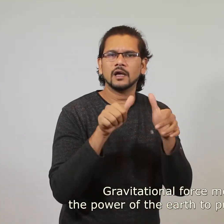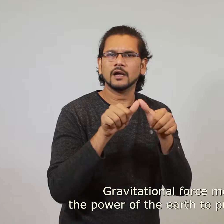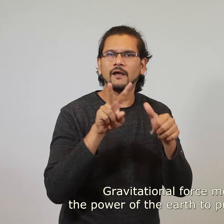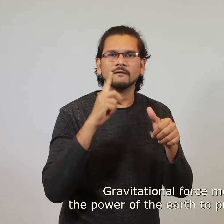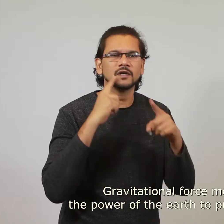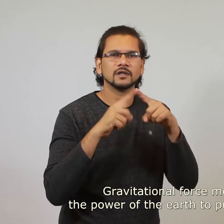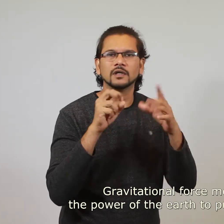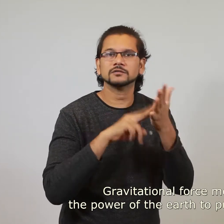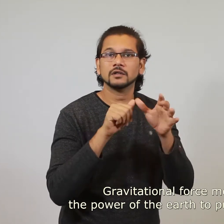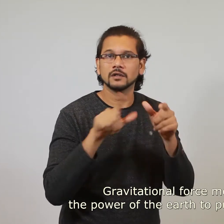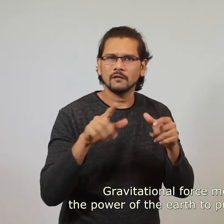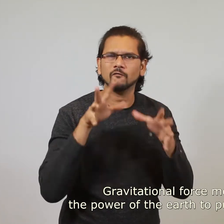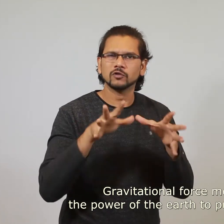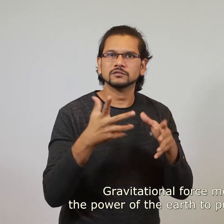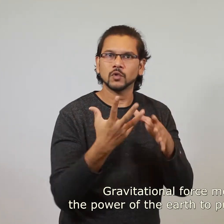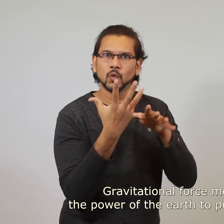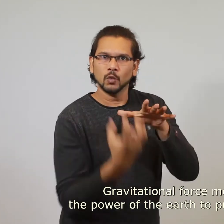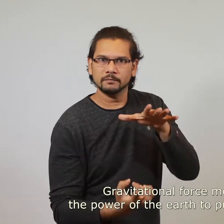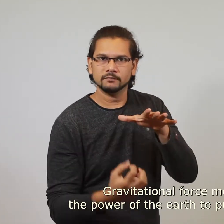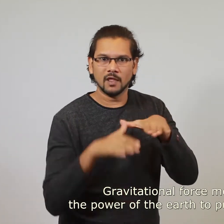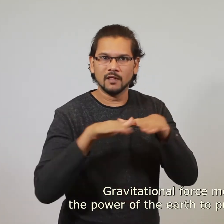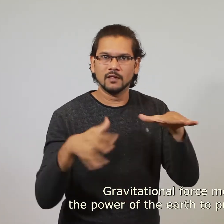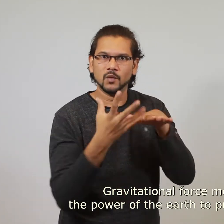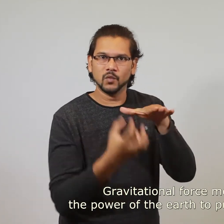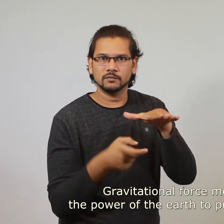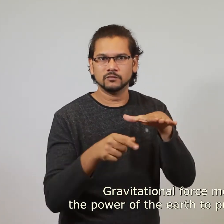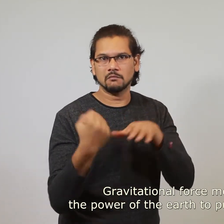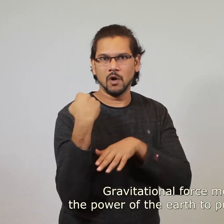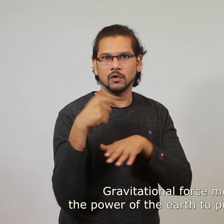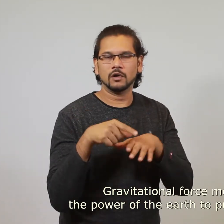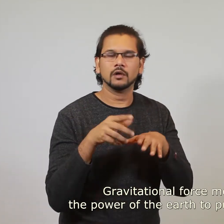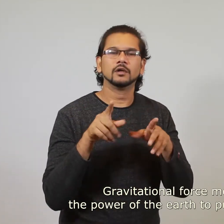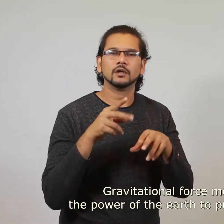Gravitational force means the power of the earth to pull objects.